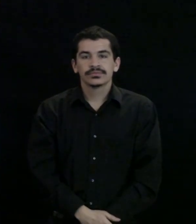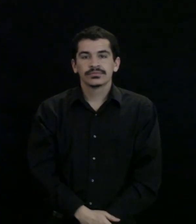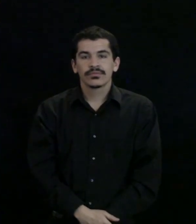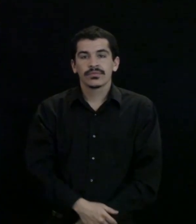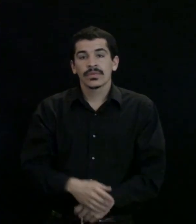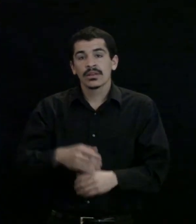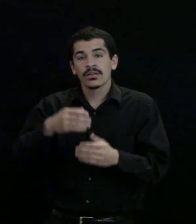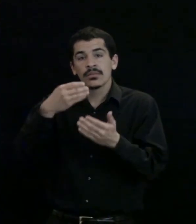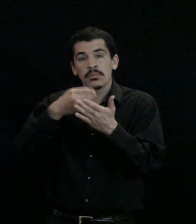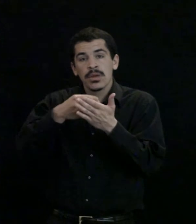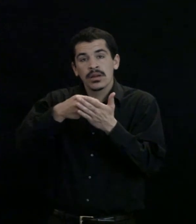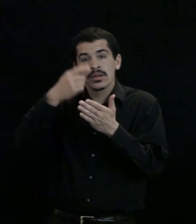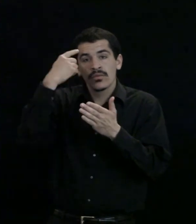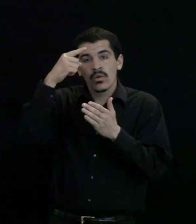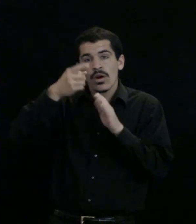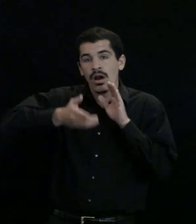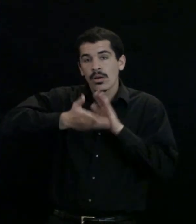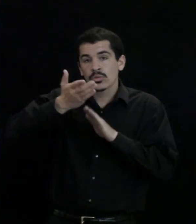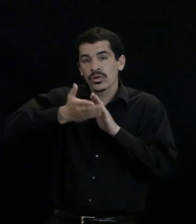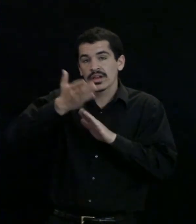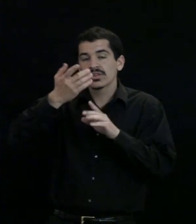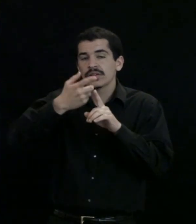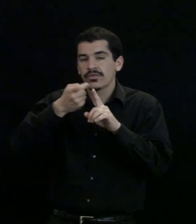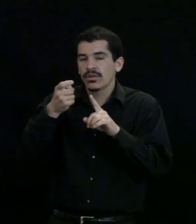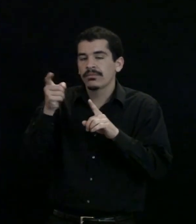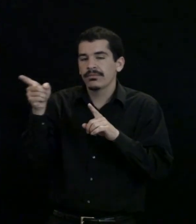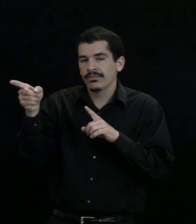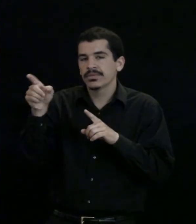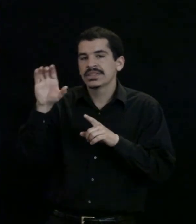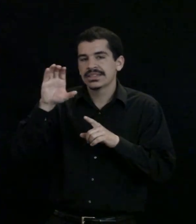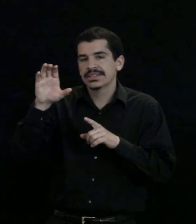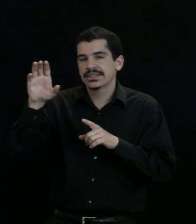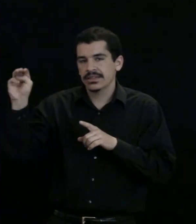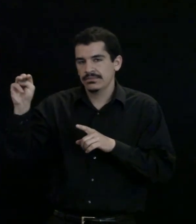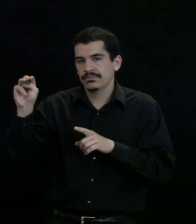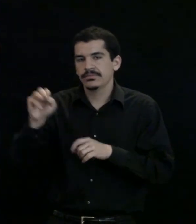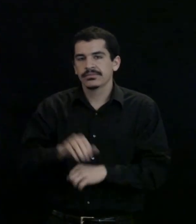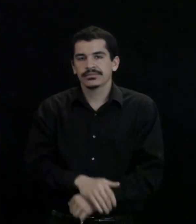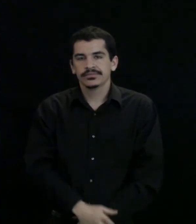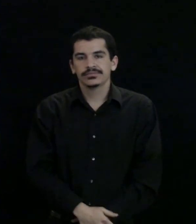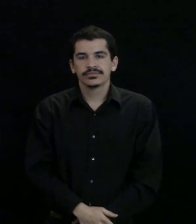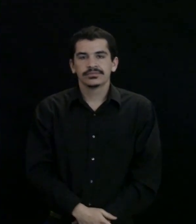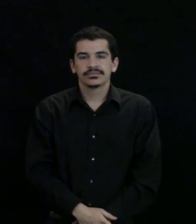Funding for operations would also come from the developer.